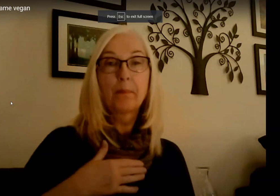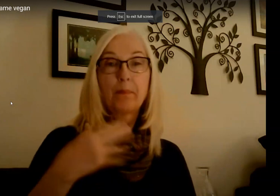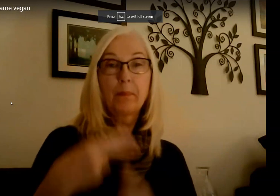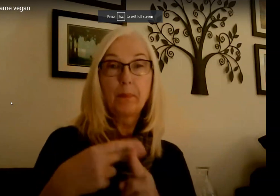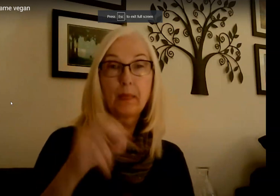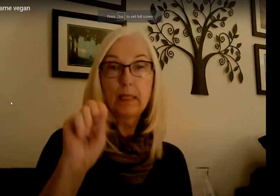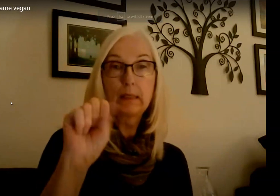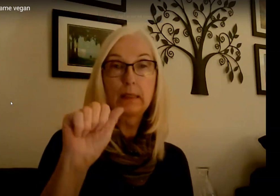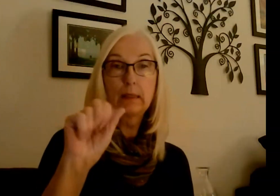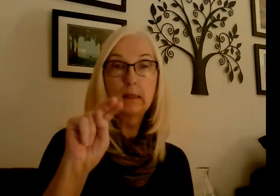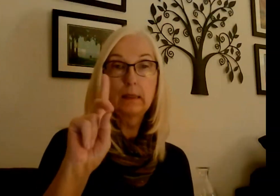Hello all,